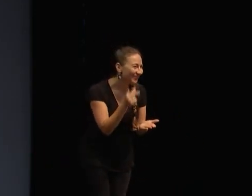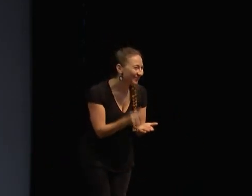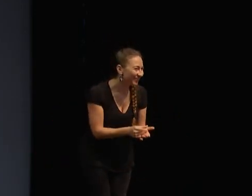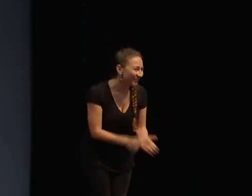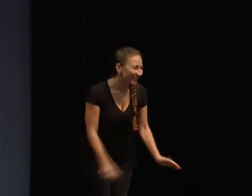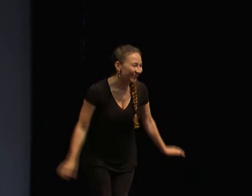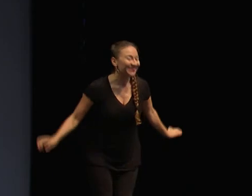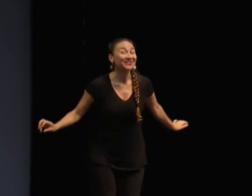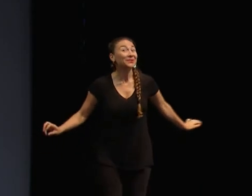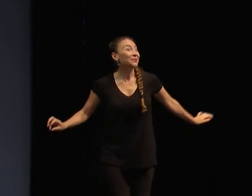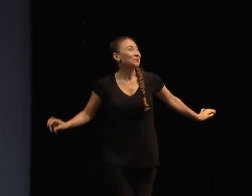Very good.